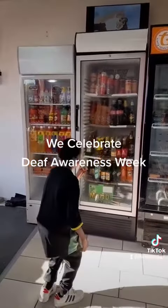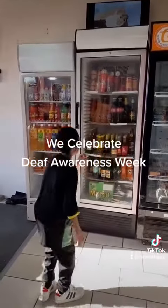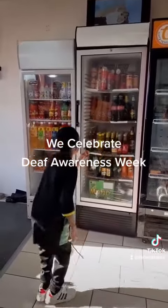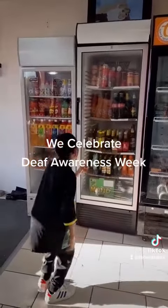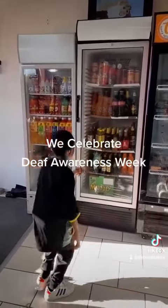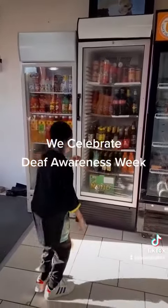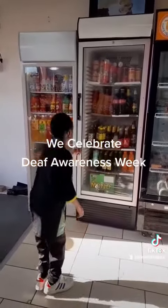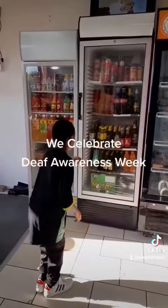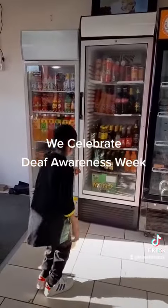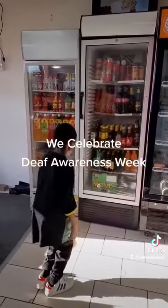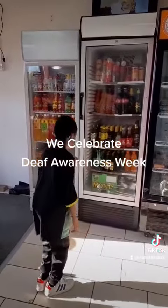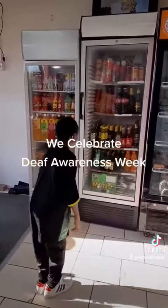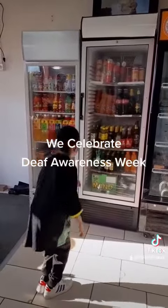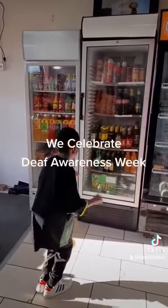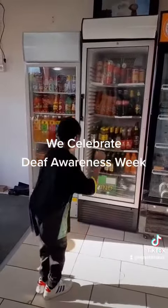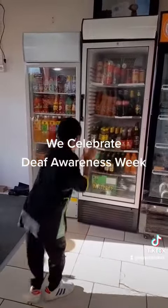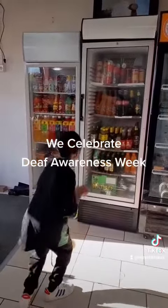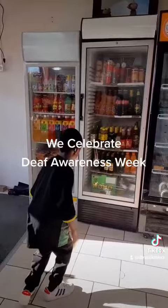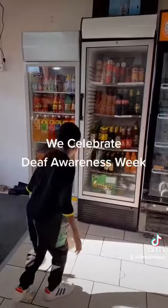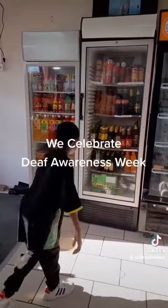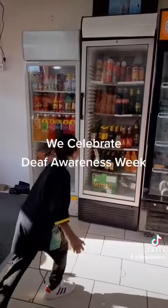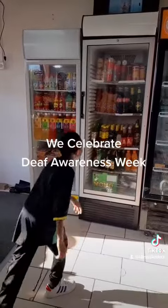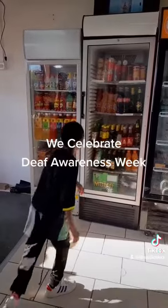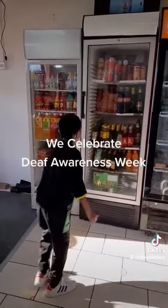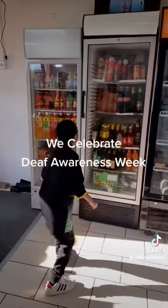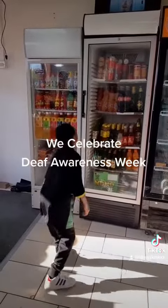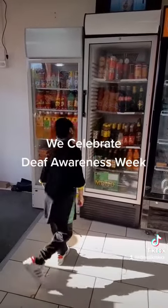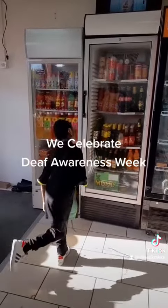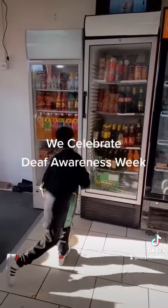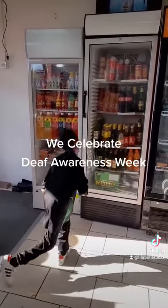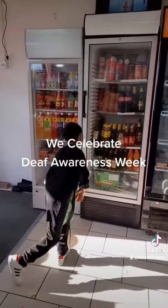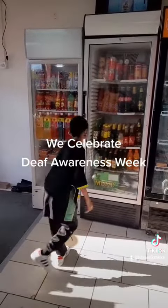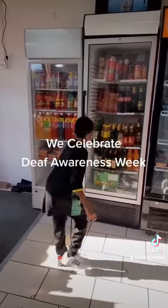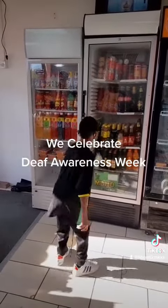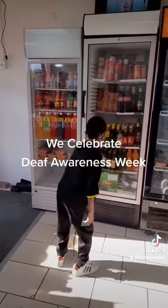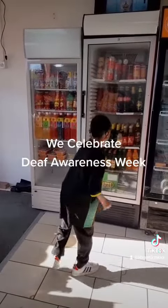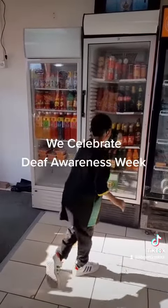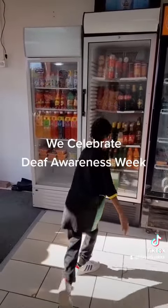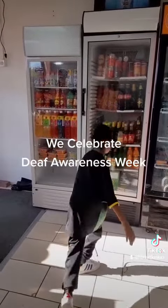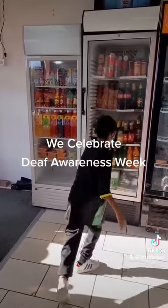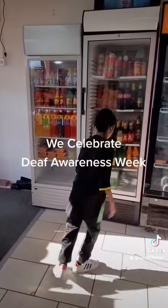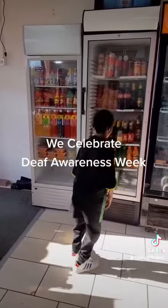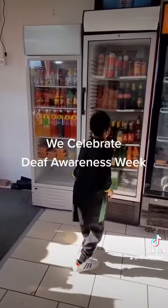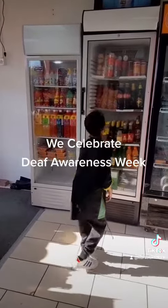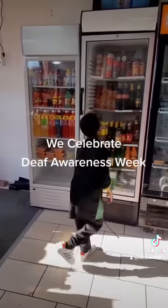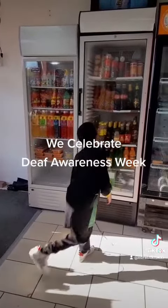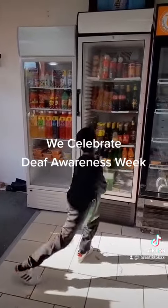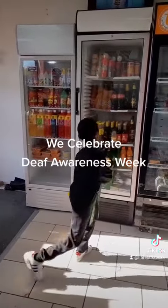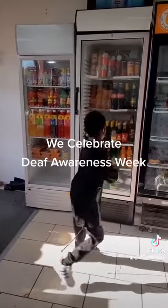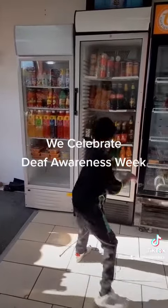You said you had one book Yeah, so that was fine That was